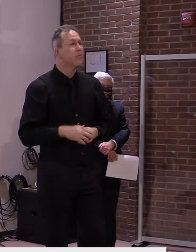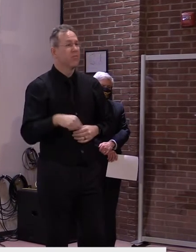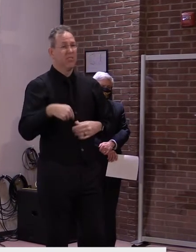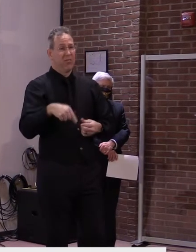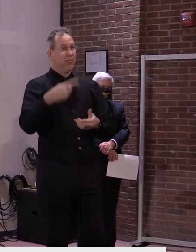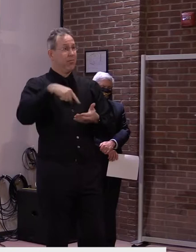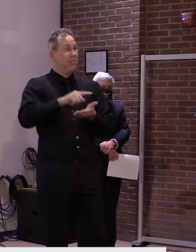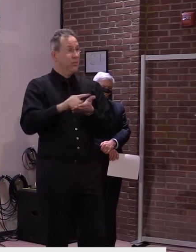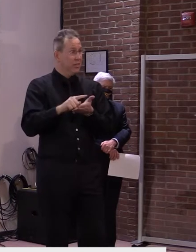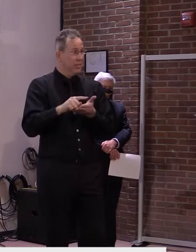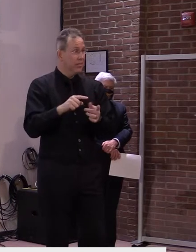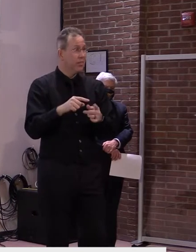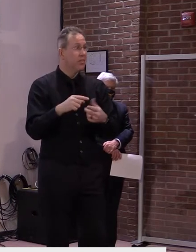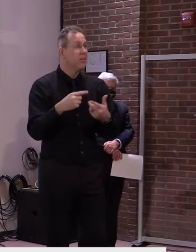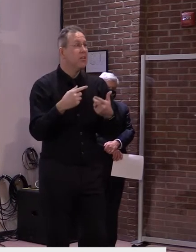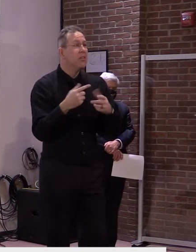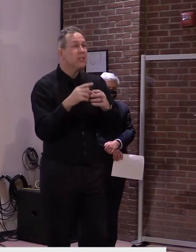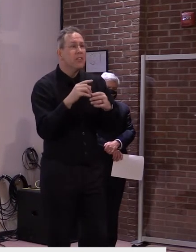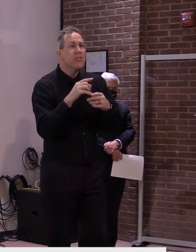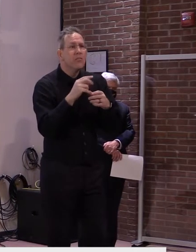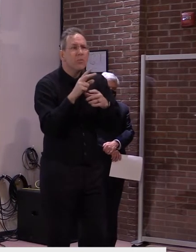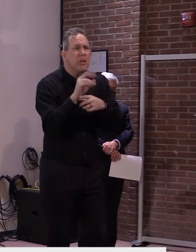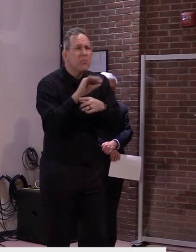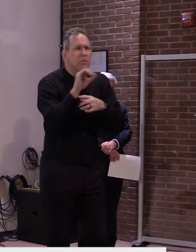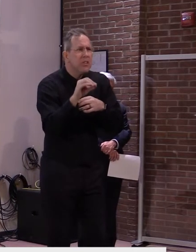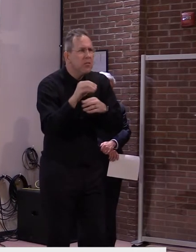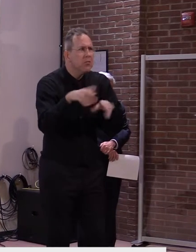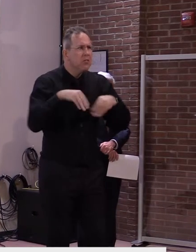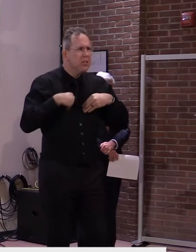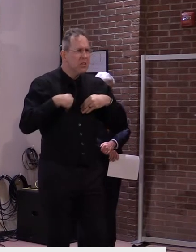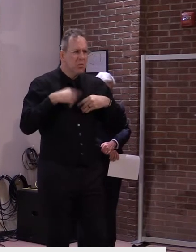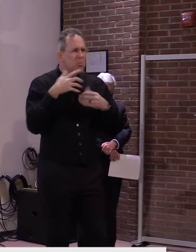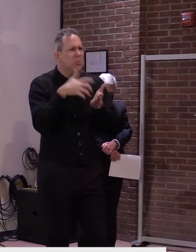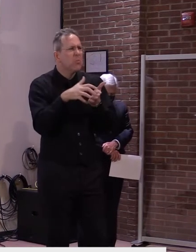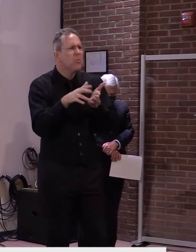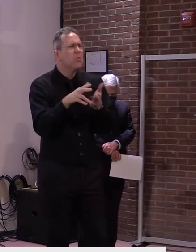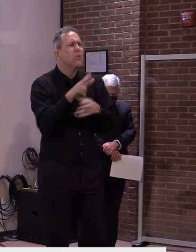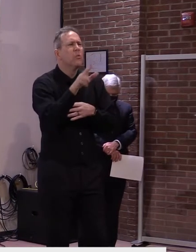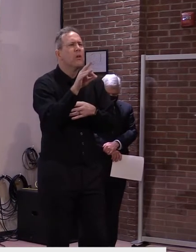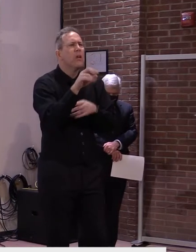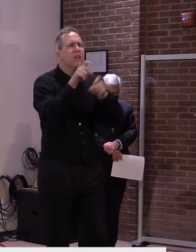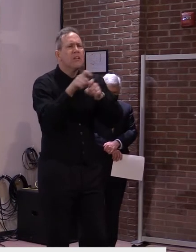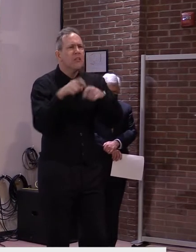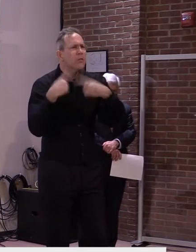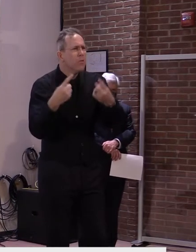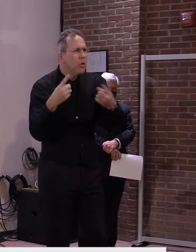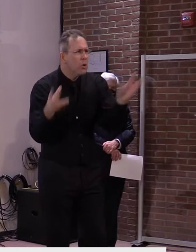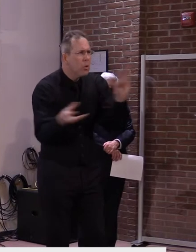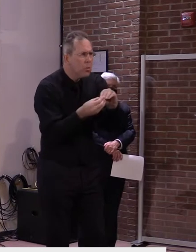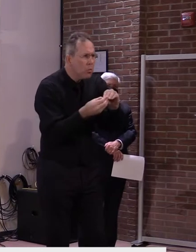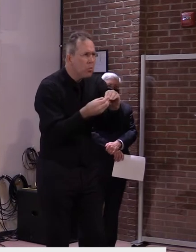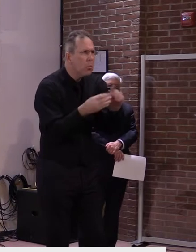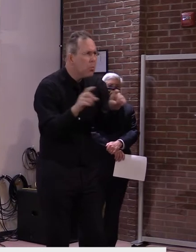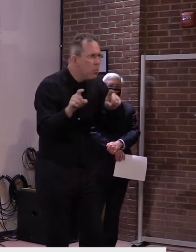or about 2,200 tests. And to date, we have not had any cases from this week's